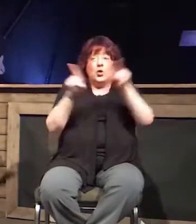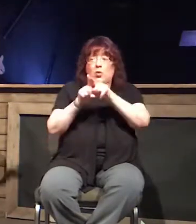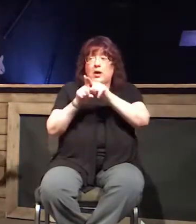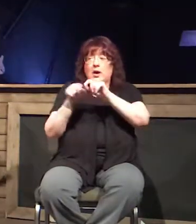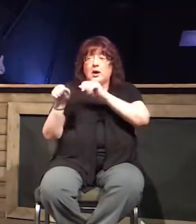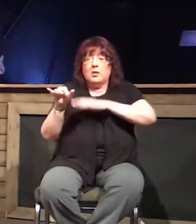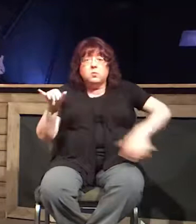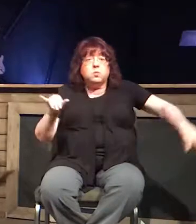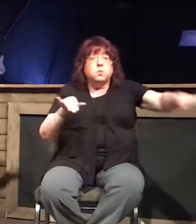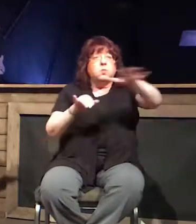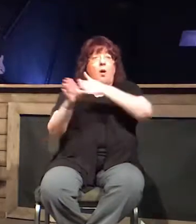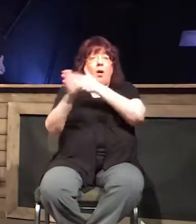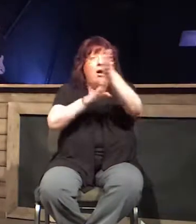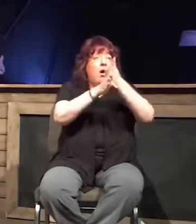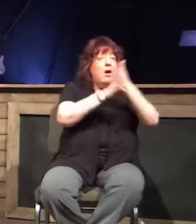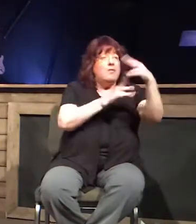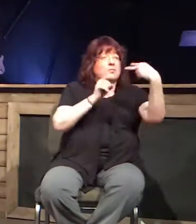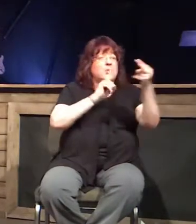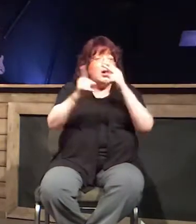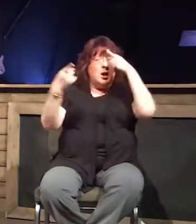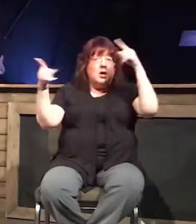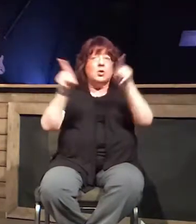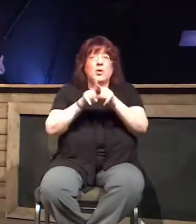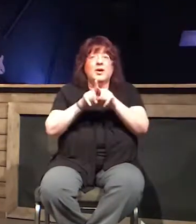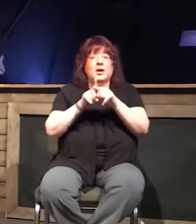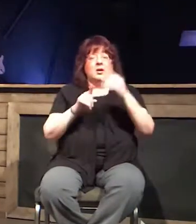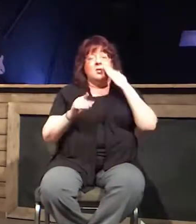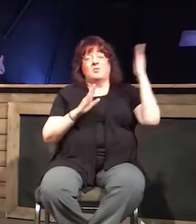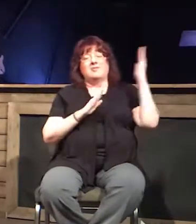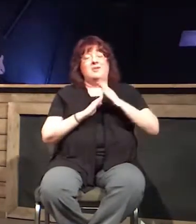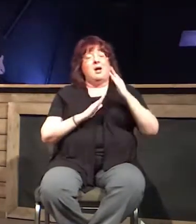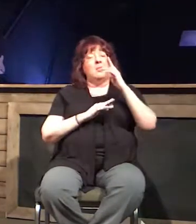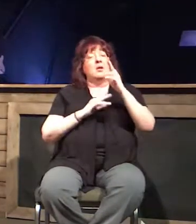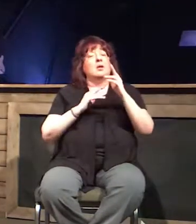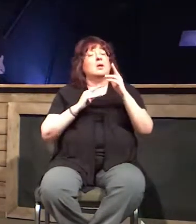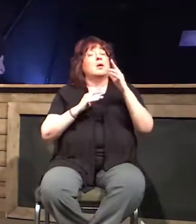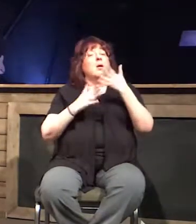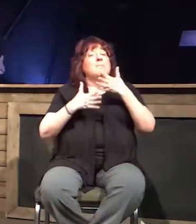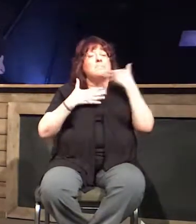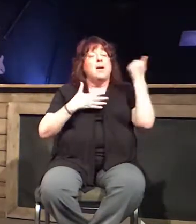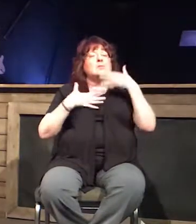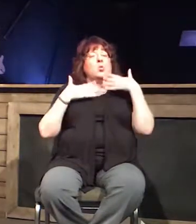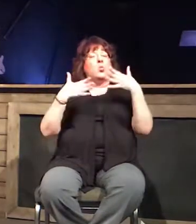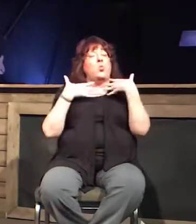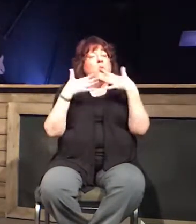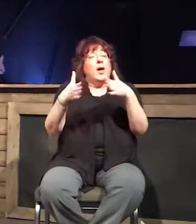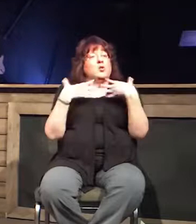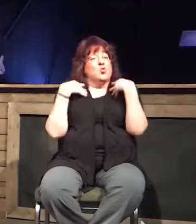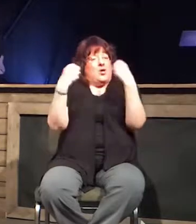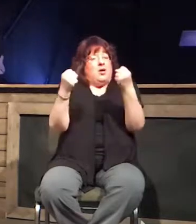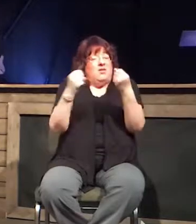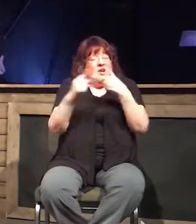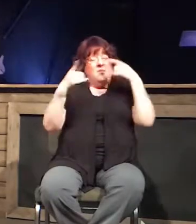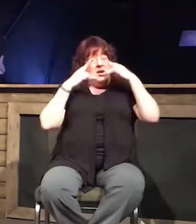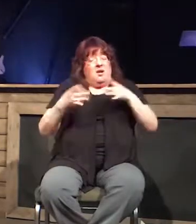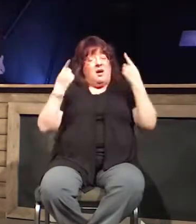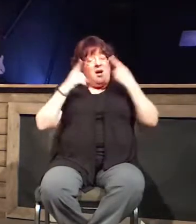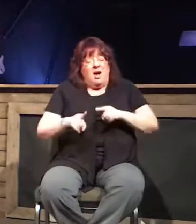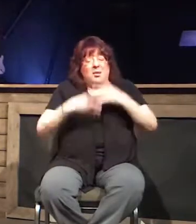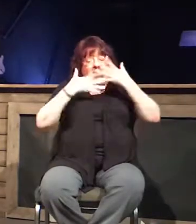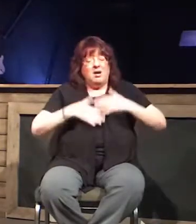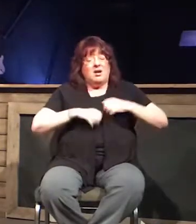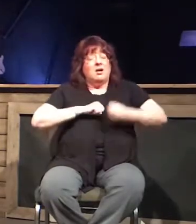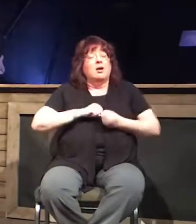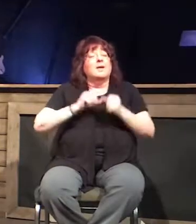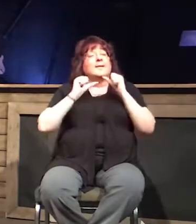all fields and perspectives. They all agree. They know that the number one universal greatest way to heal from brokenness, to heal from trauma,